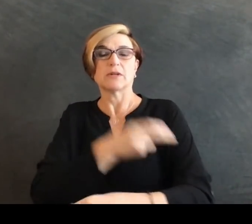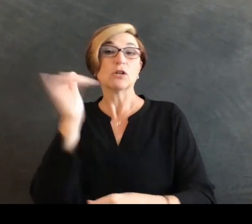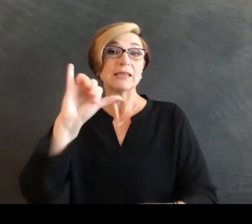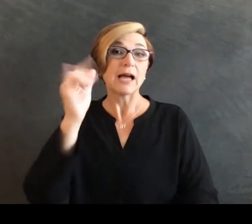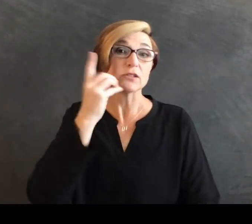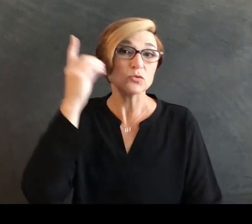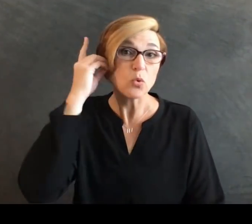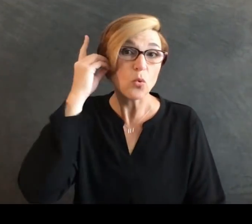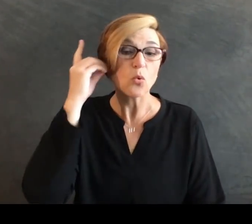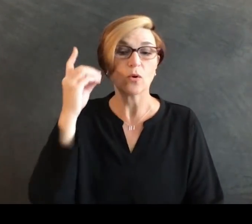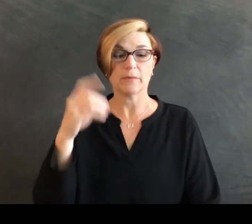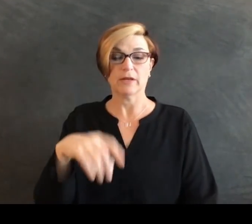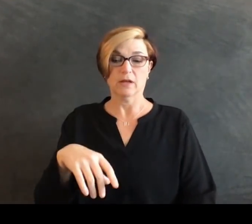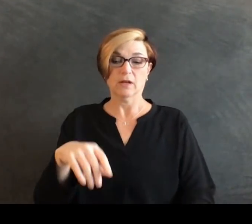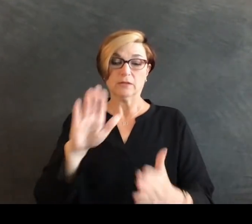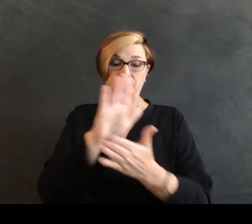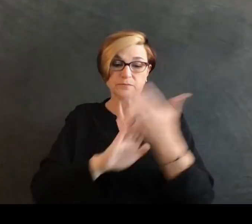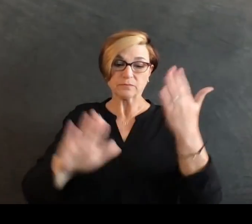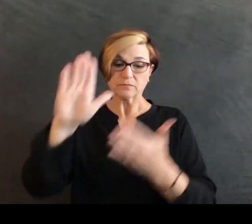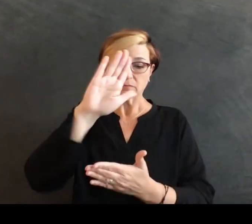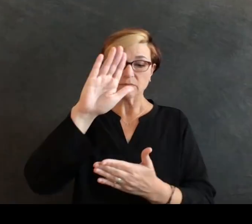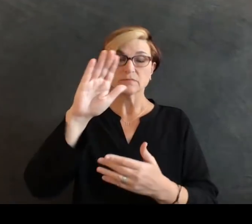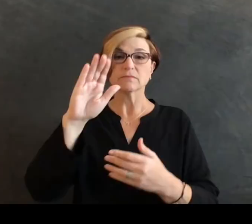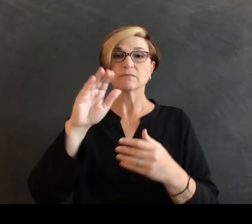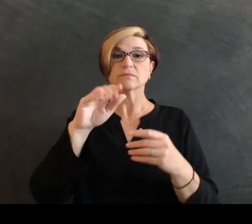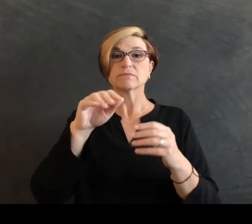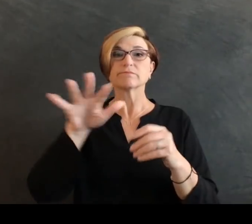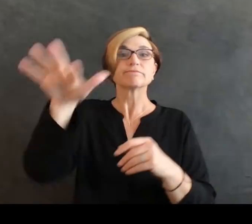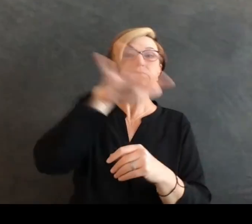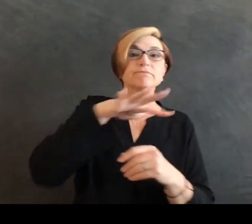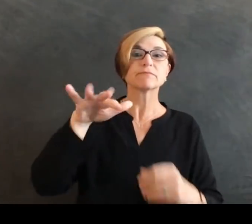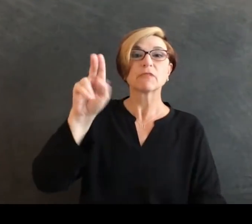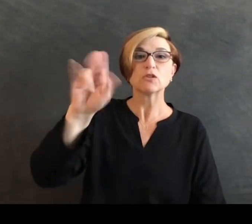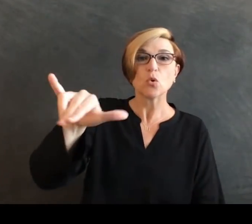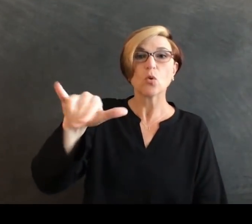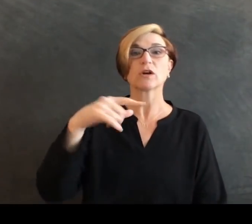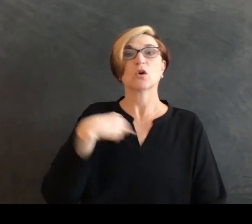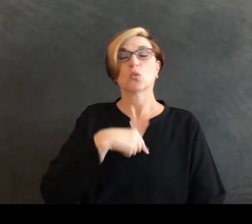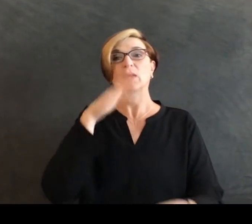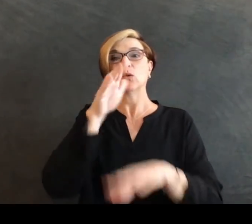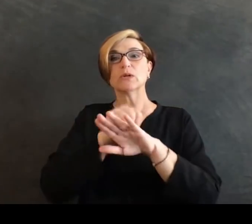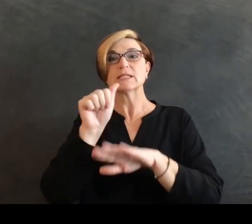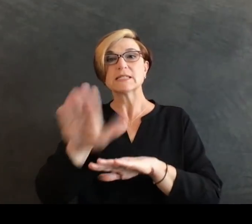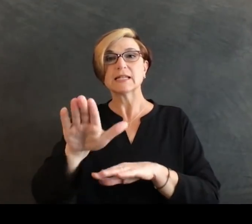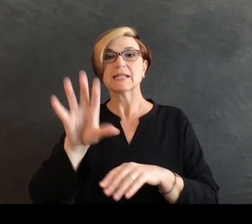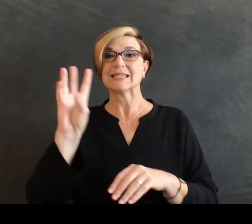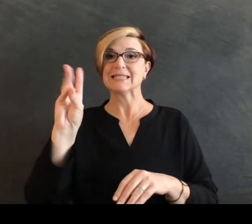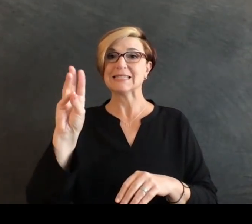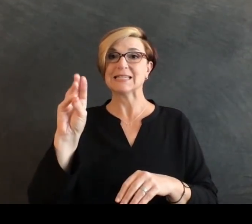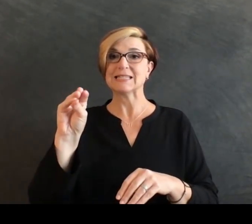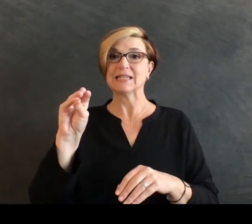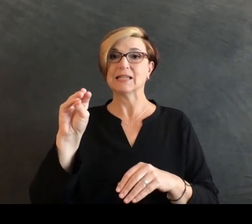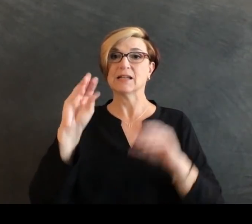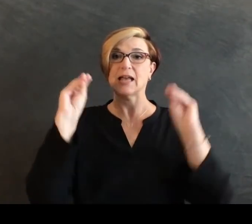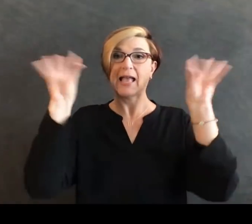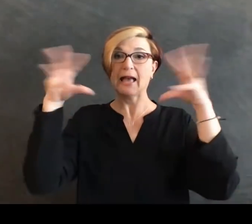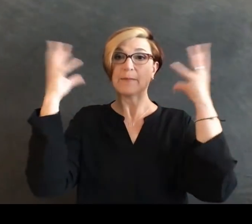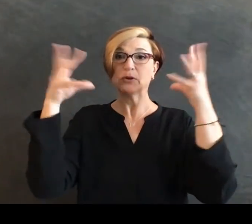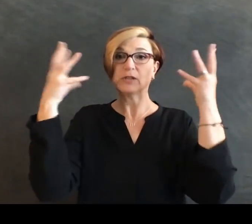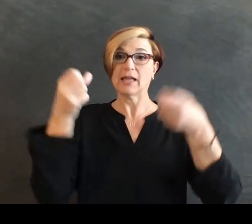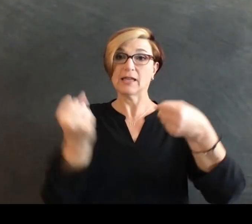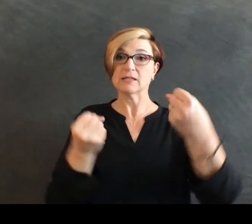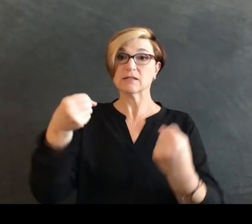Community Center. We're sending 60 ambulances to New York City today. We have a total of 60. We're getting